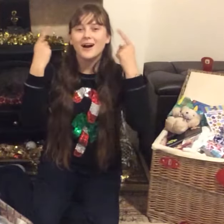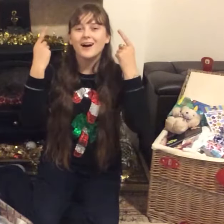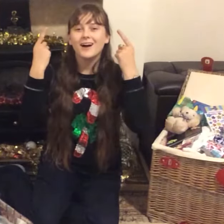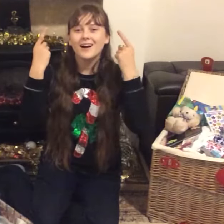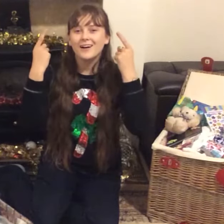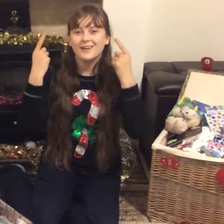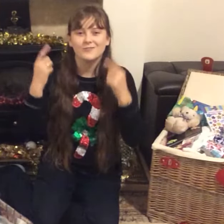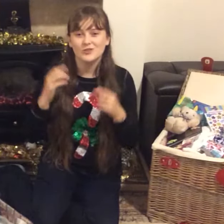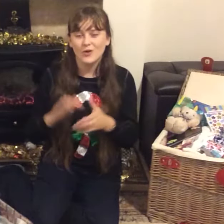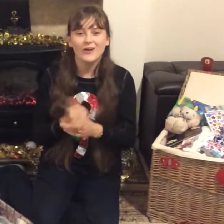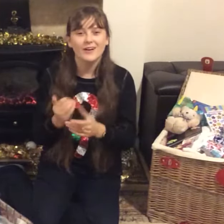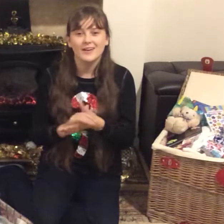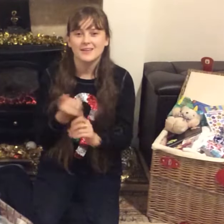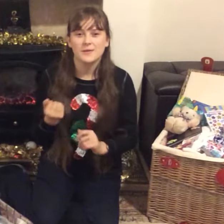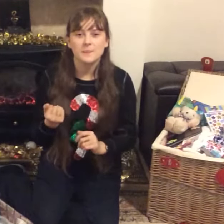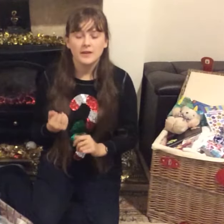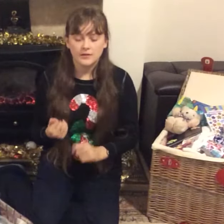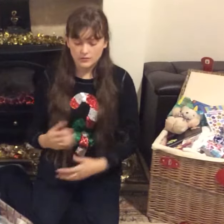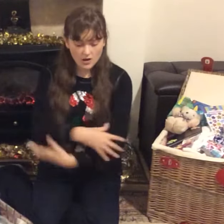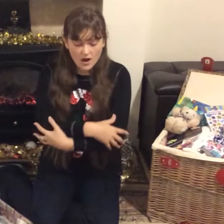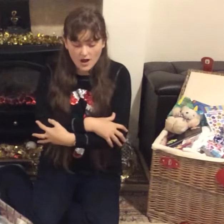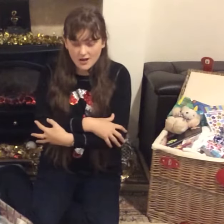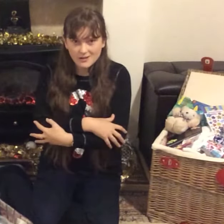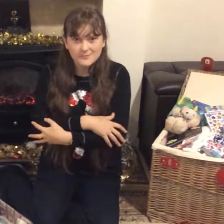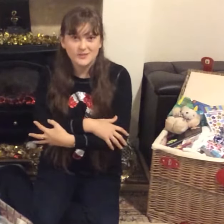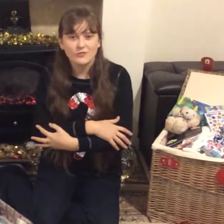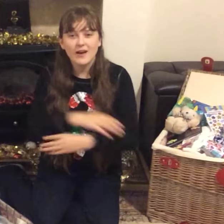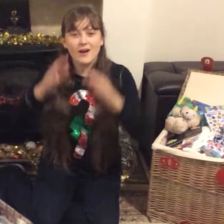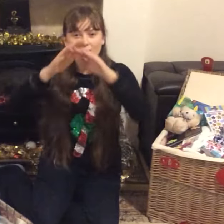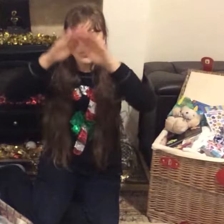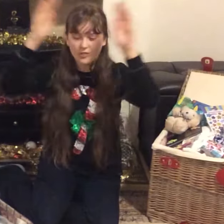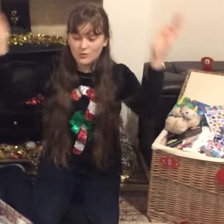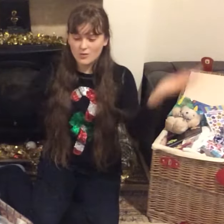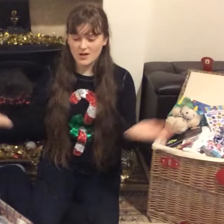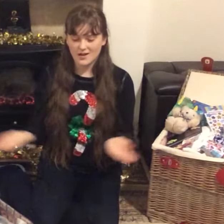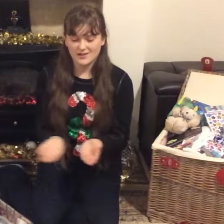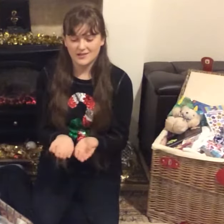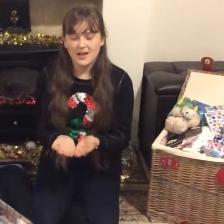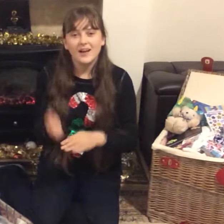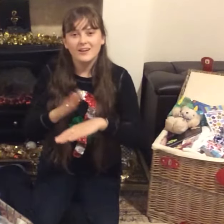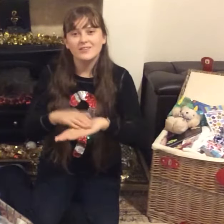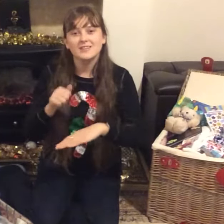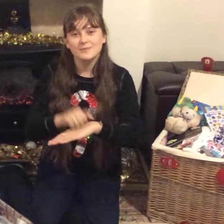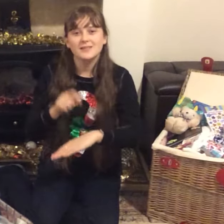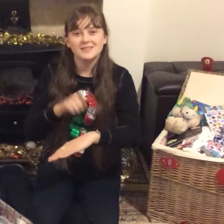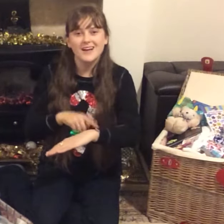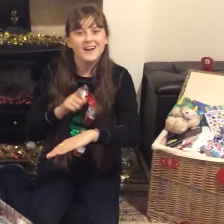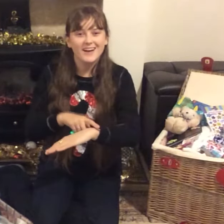smile of joy, throw your arms around the world at Christmastime.